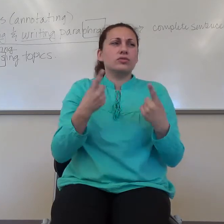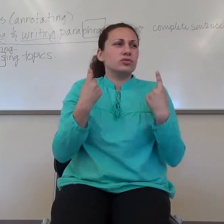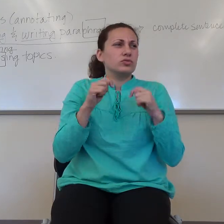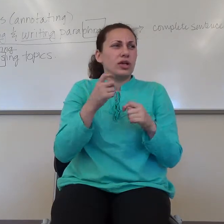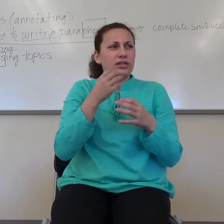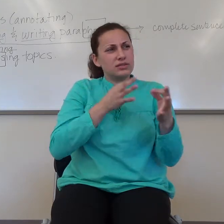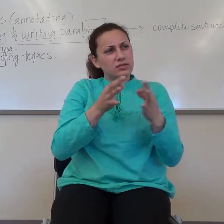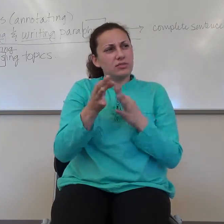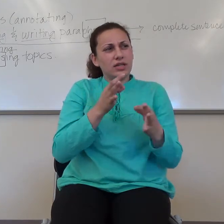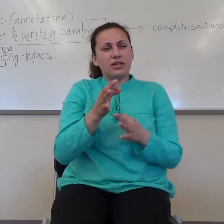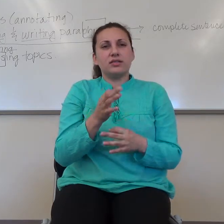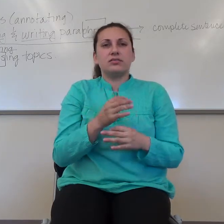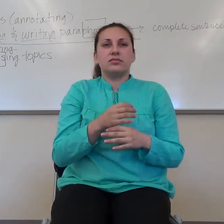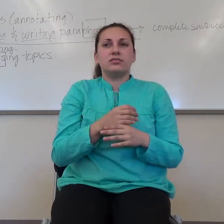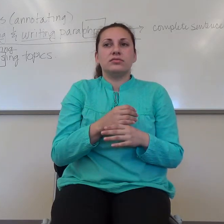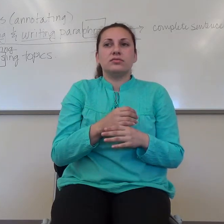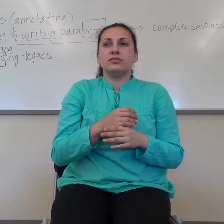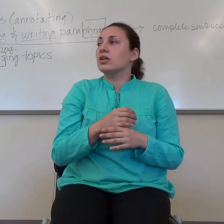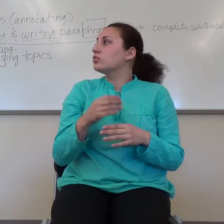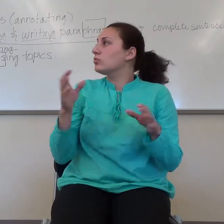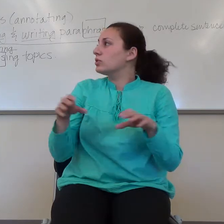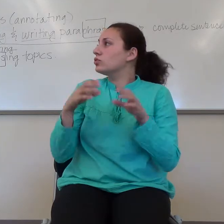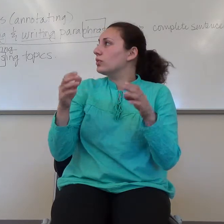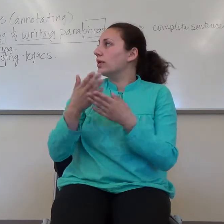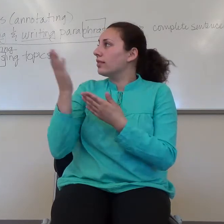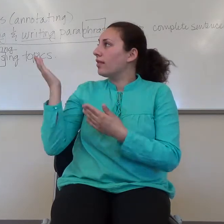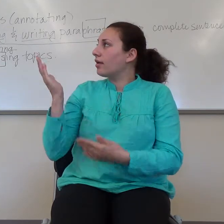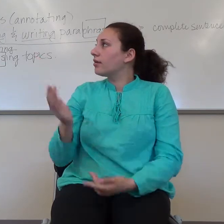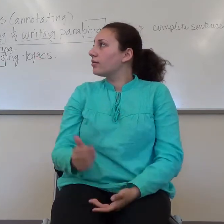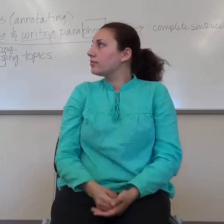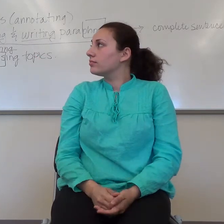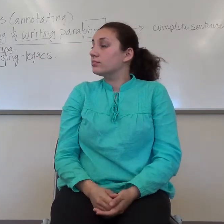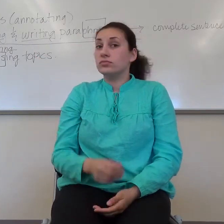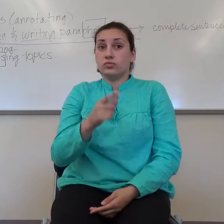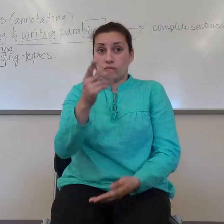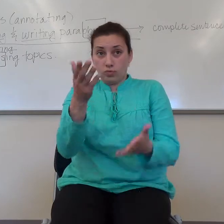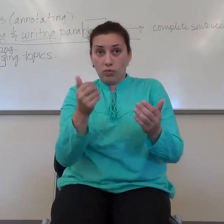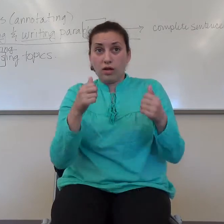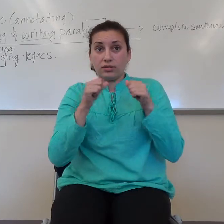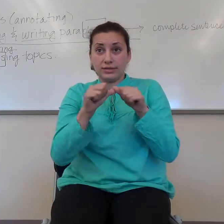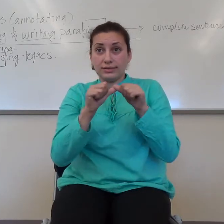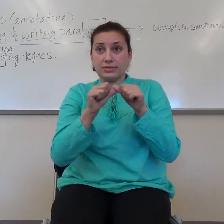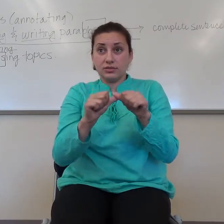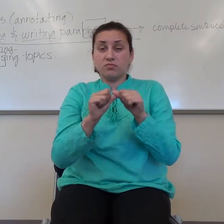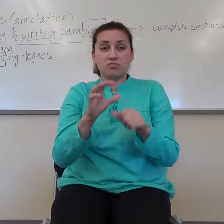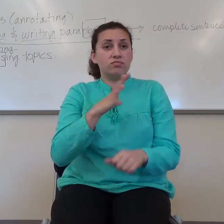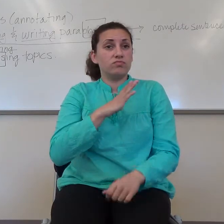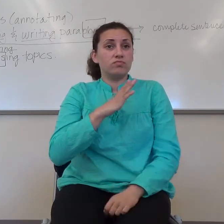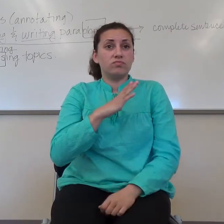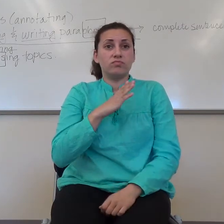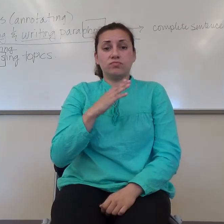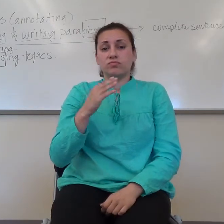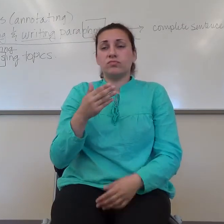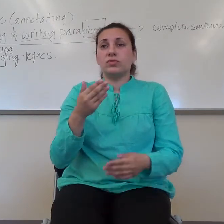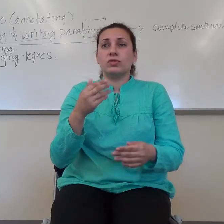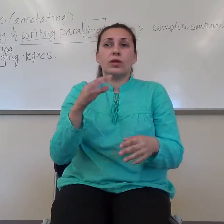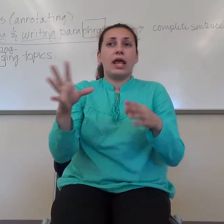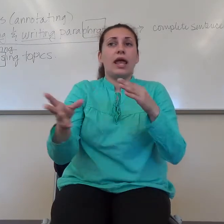So that's what we've been doing here. And if you want to continue doing that, you can just do it as part of your notes. The point